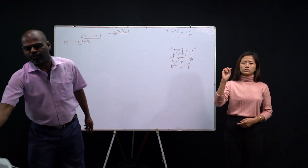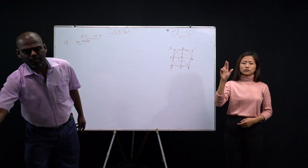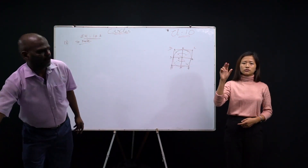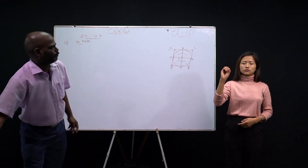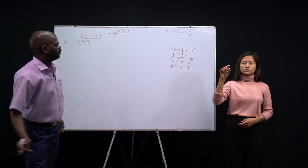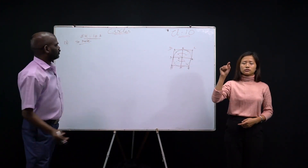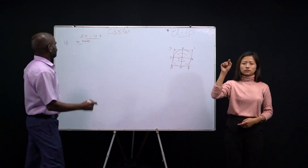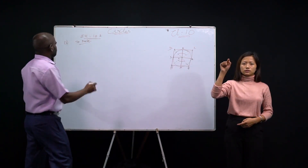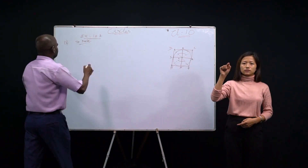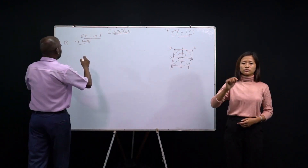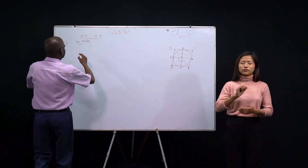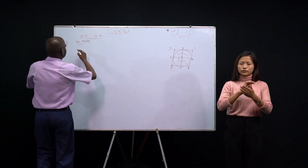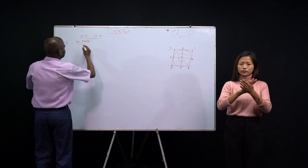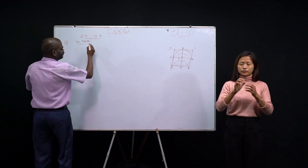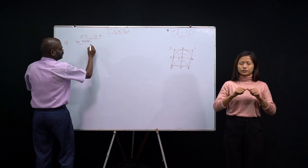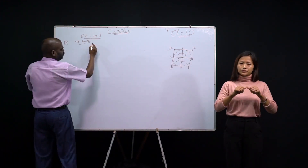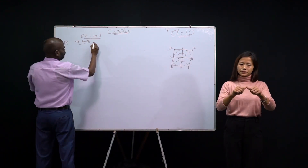to prove. Okay.